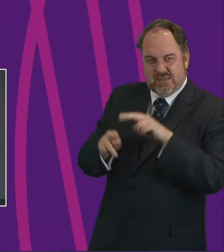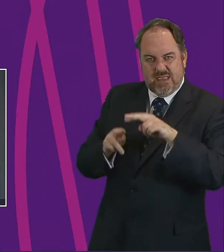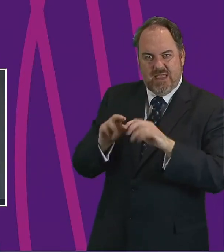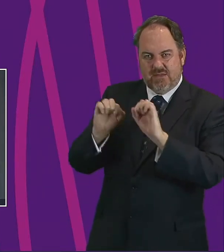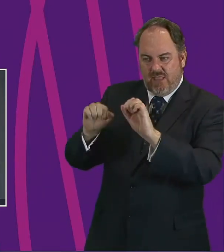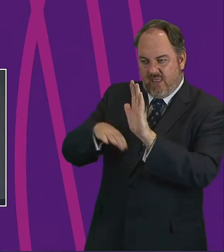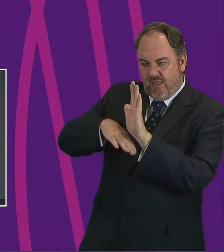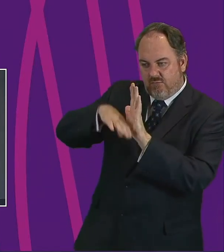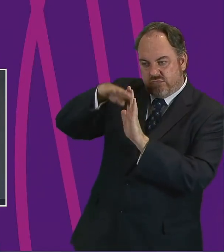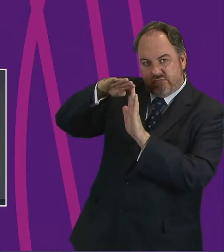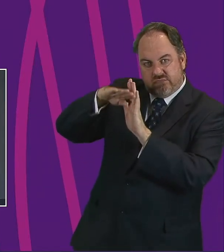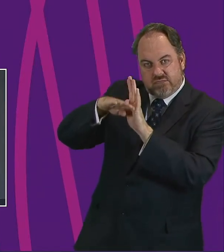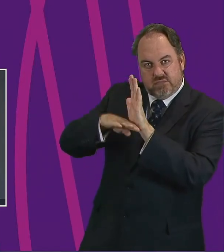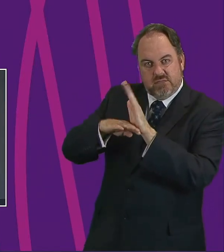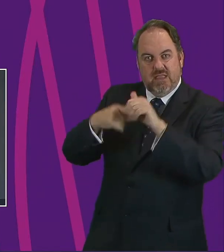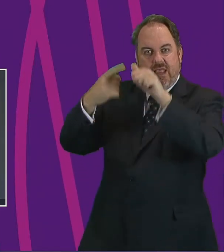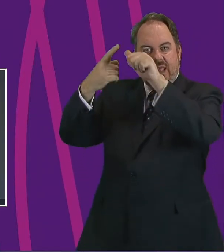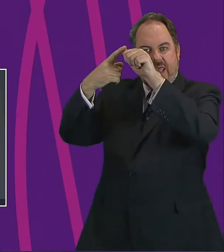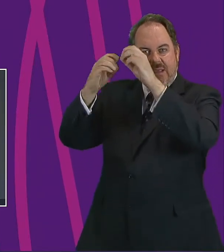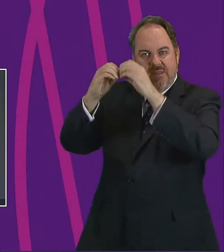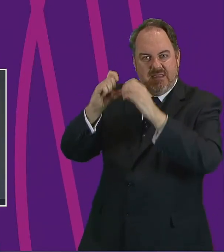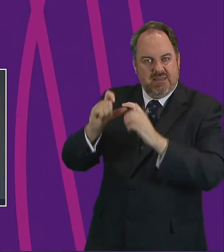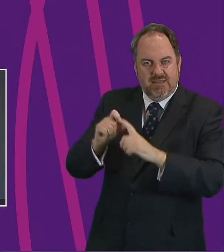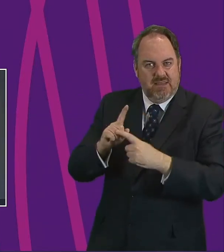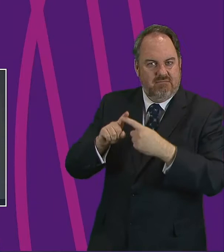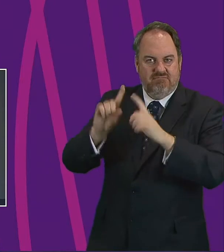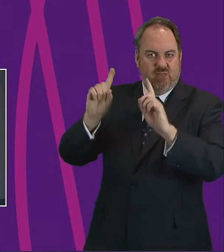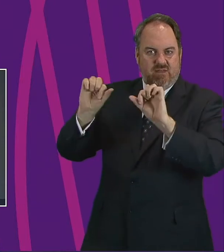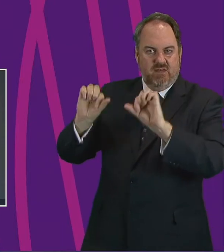be critical in assessing their performance in 2021.